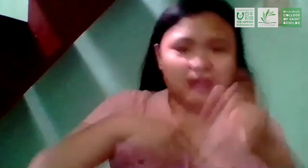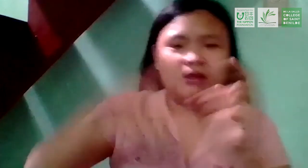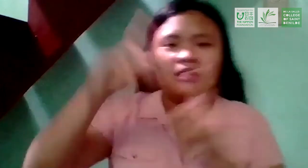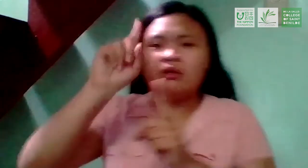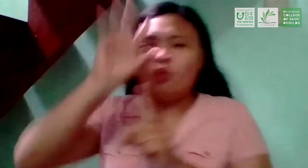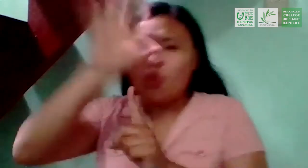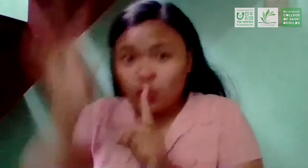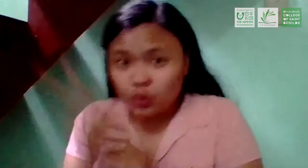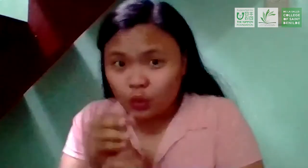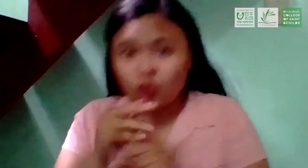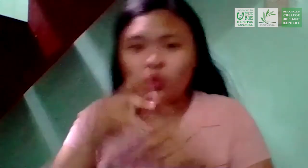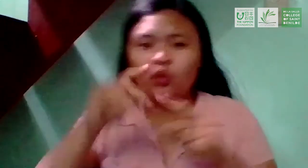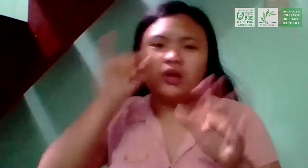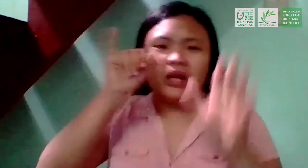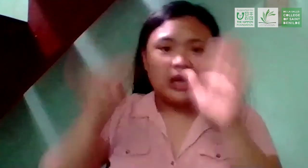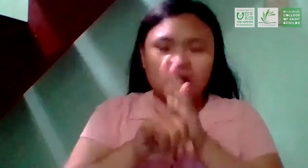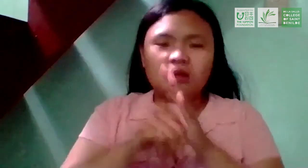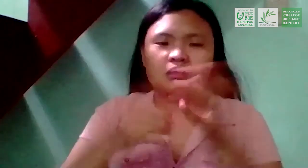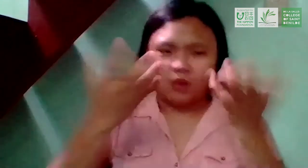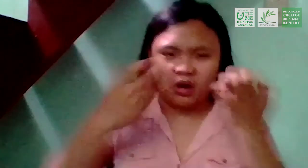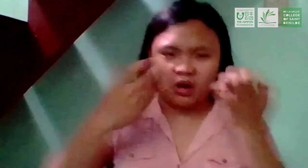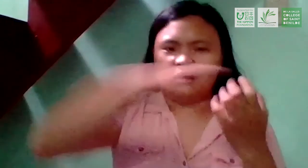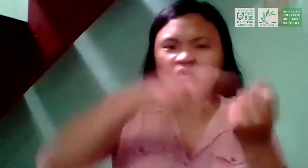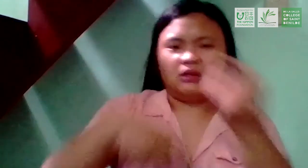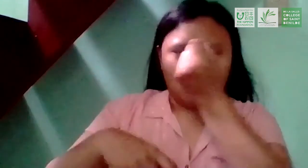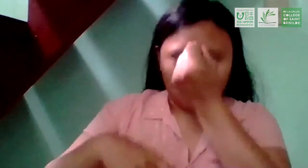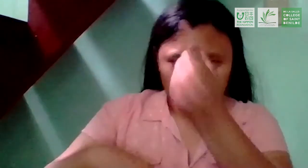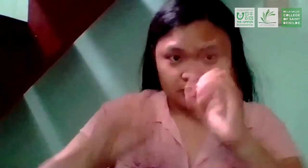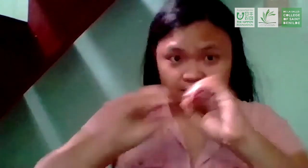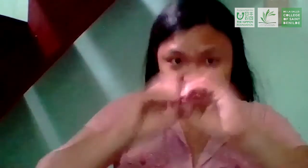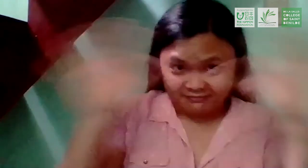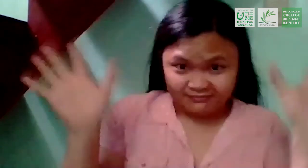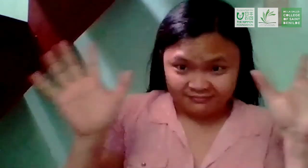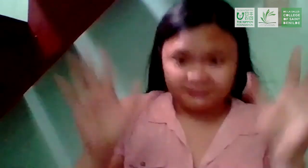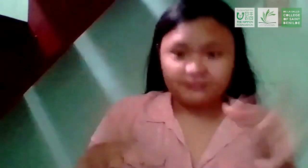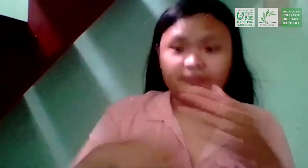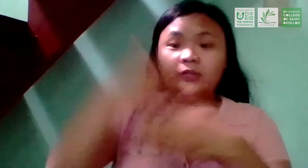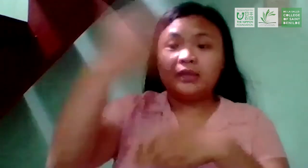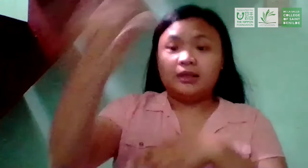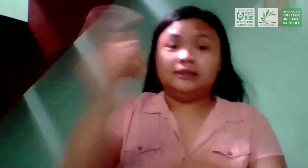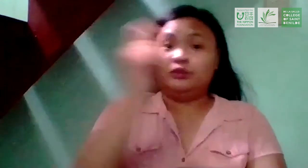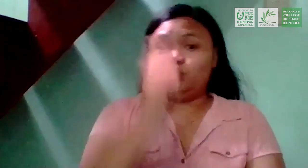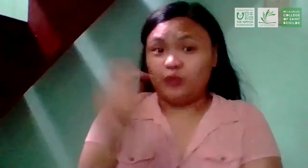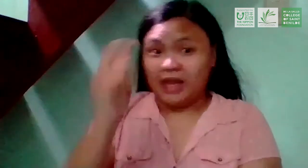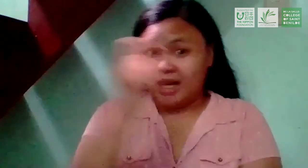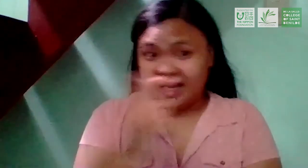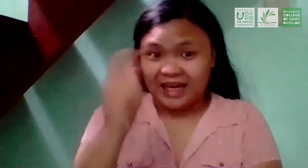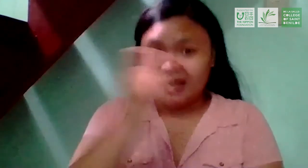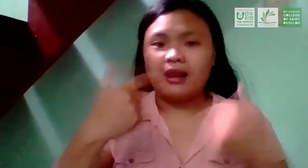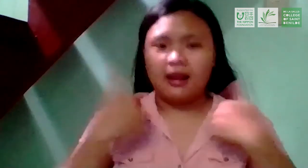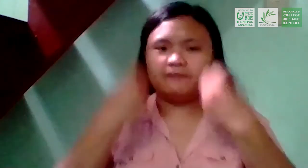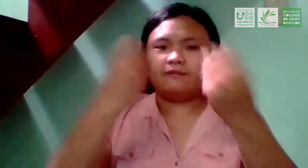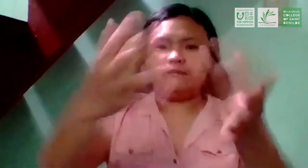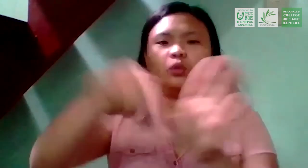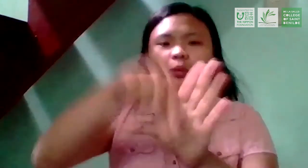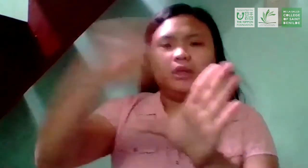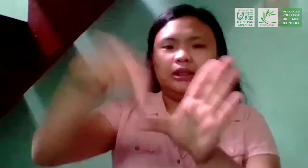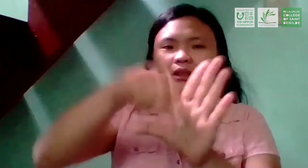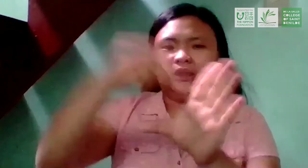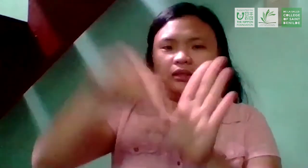the signs, whether or not they use sign, the deaf identity. We want to make sure that is all understood by that. So Tuesday,